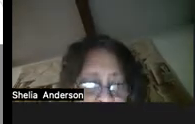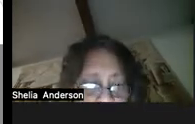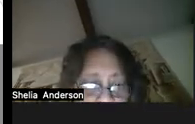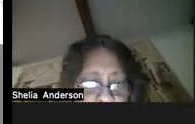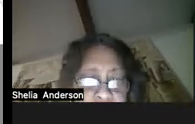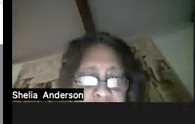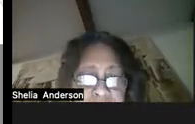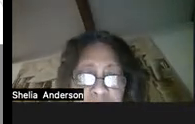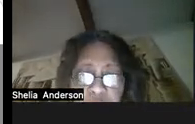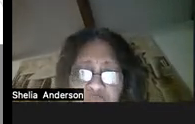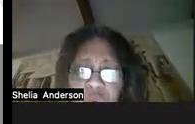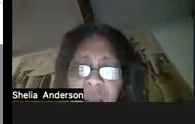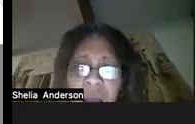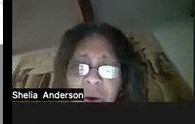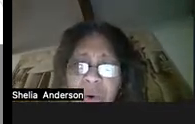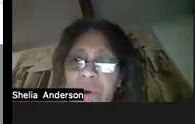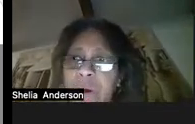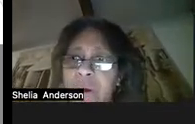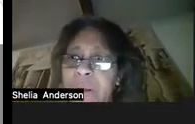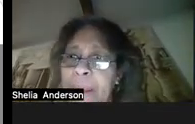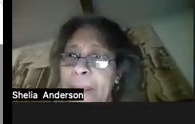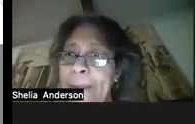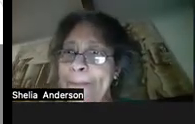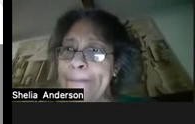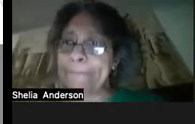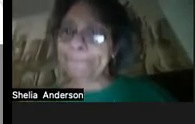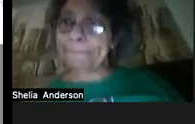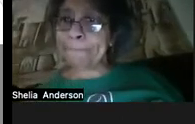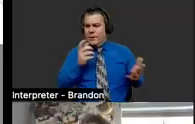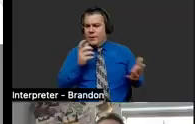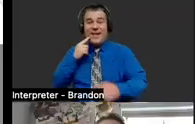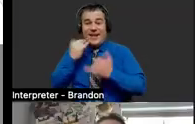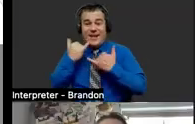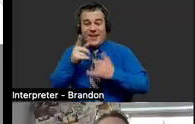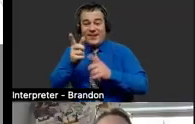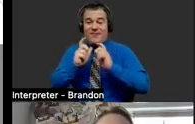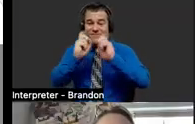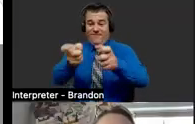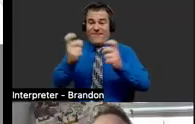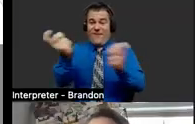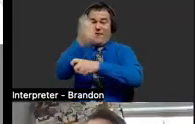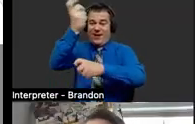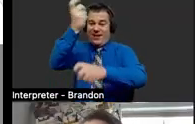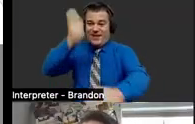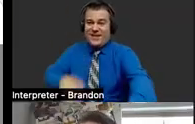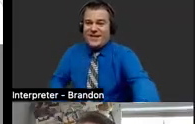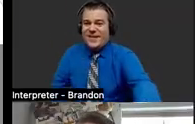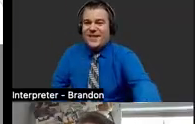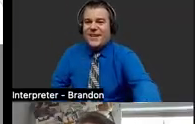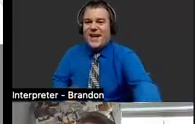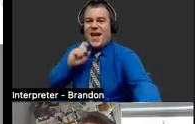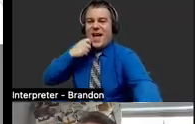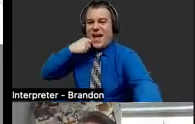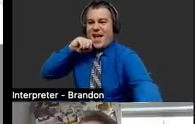off. But Sheila, you are the winner of our apple corer, because I was